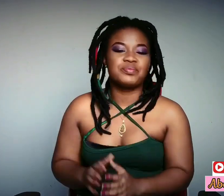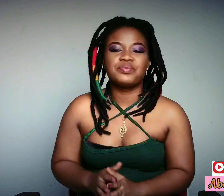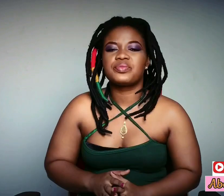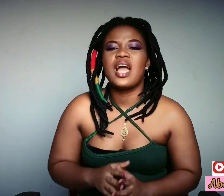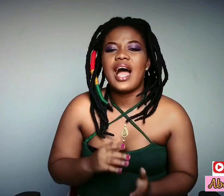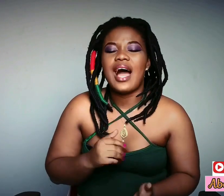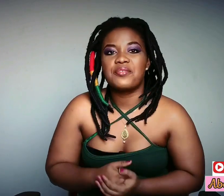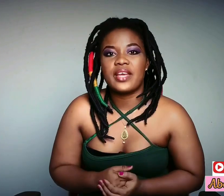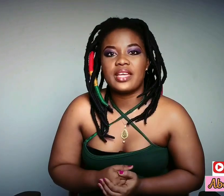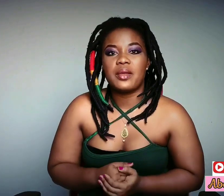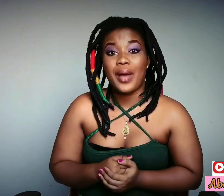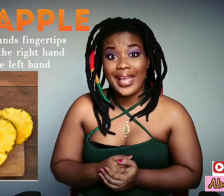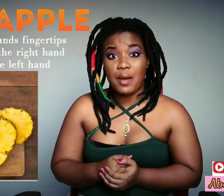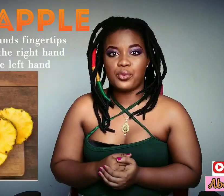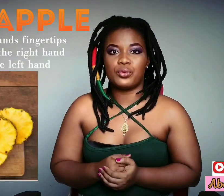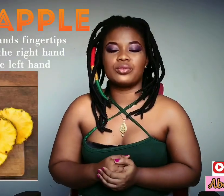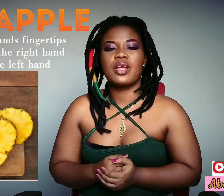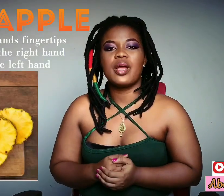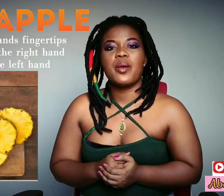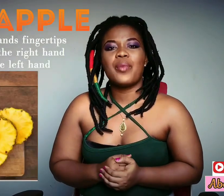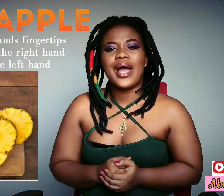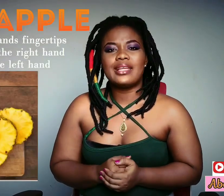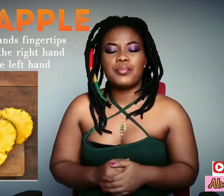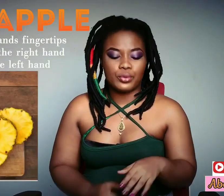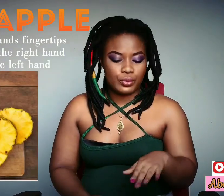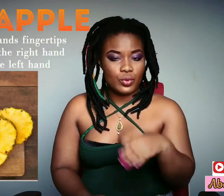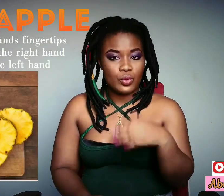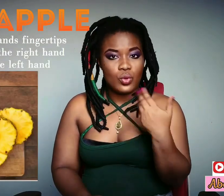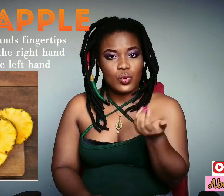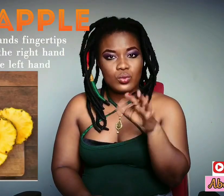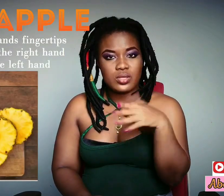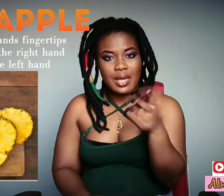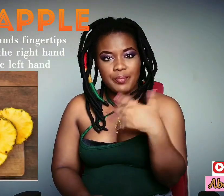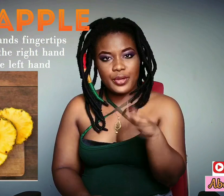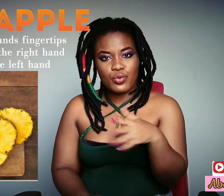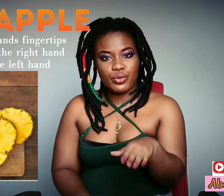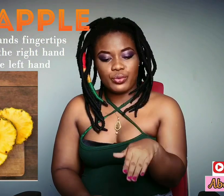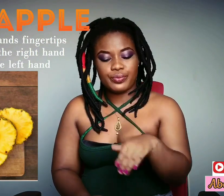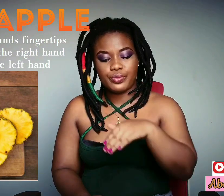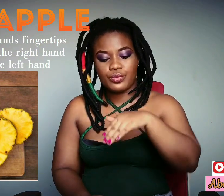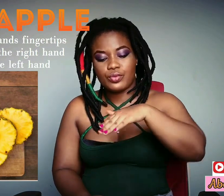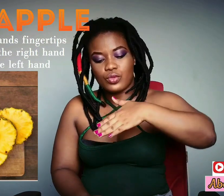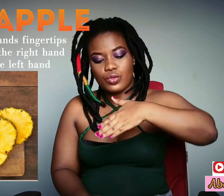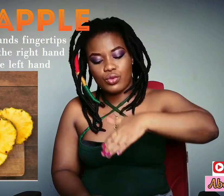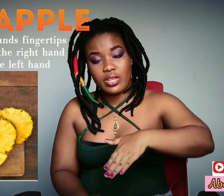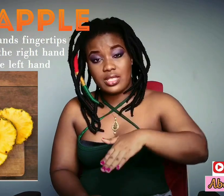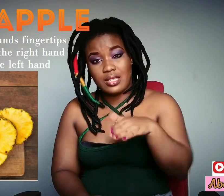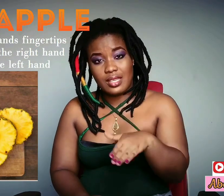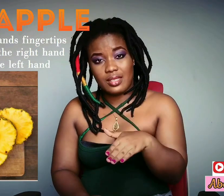Kube. Afe pineapple. Pineapple. On start benkum no. O straighten the